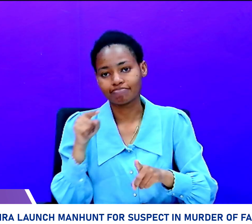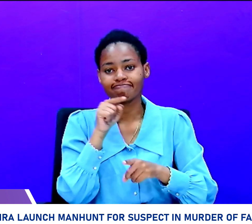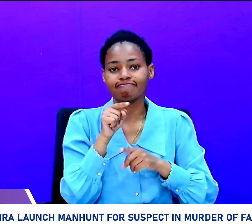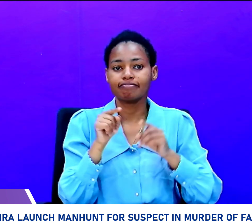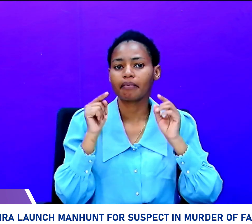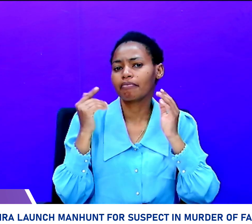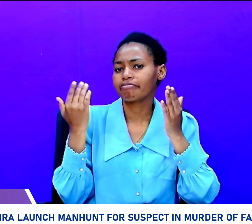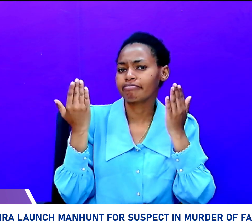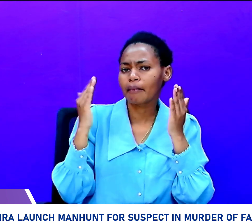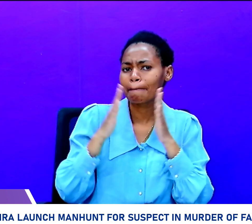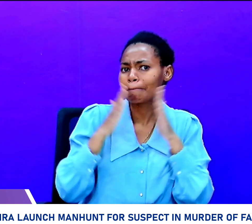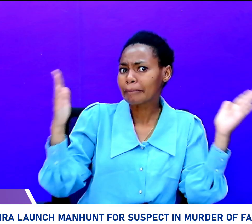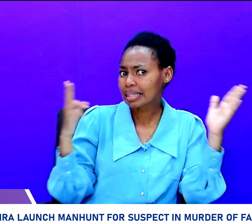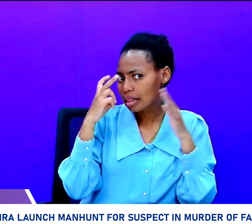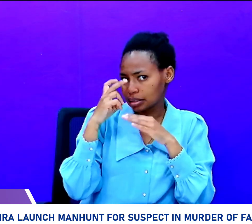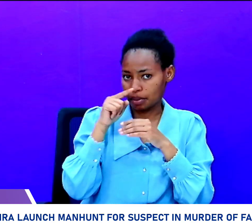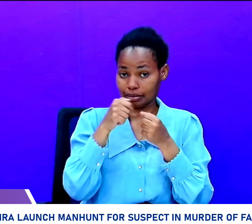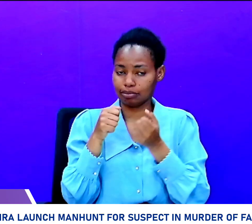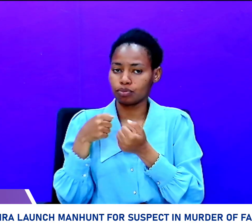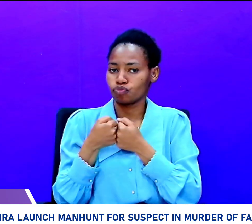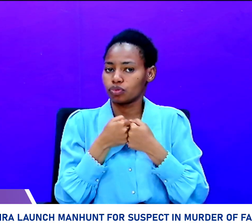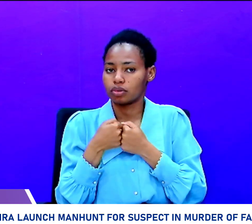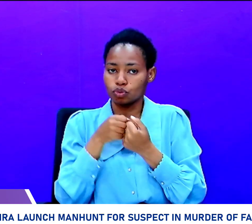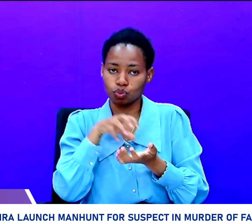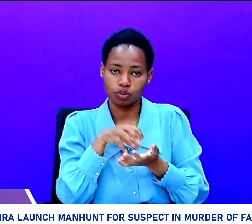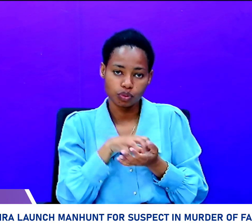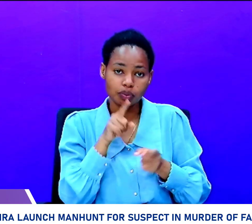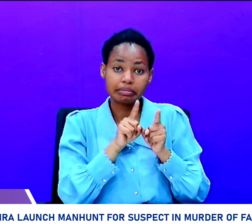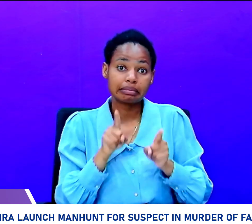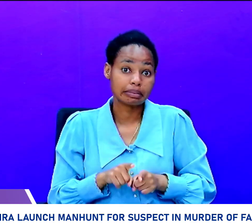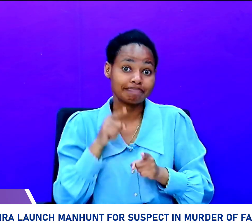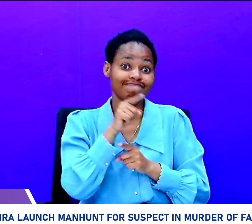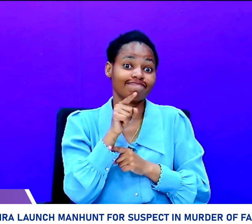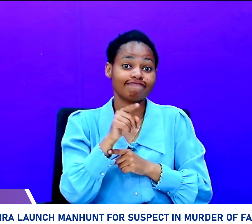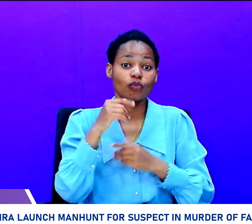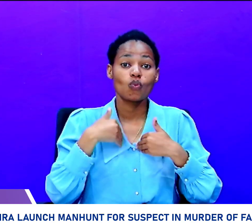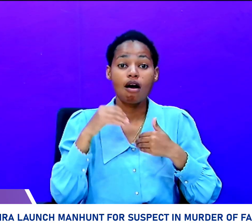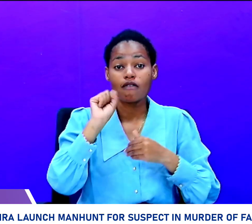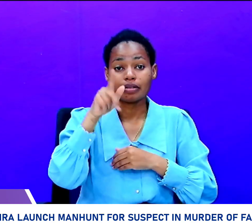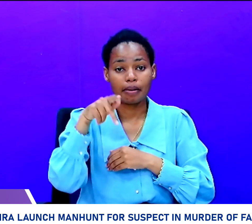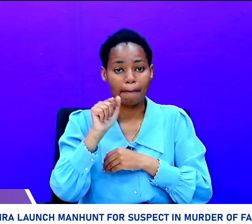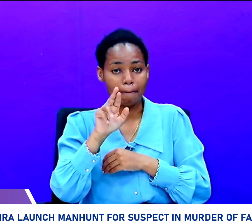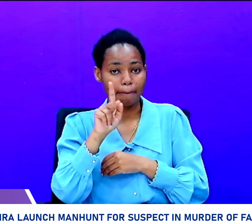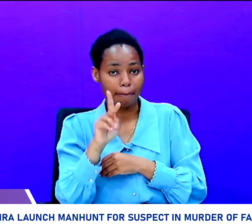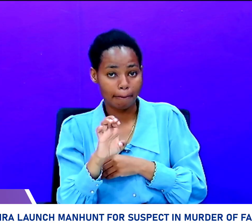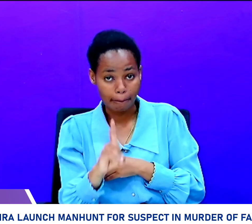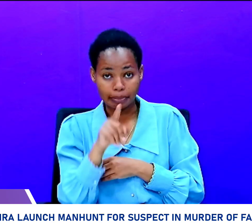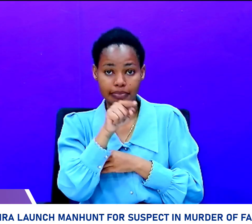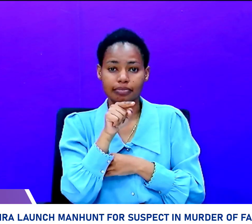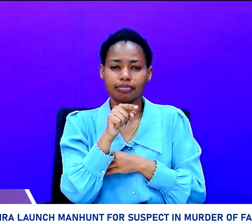the brutal killing, making him the main suspect of the case. The incident has sparked outrage